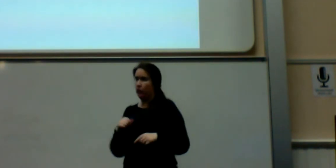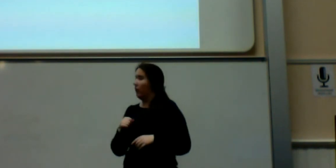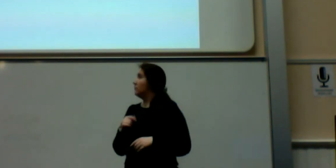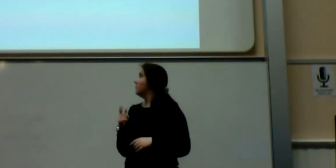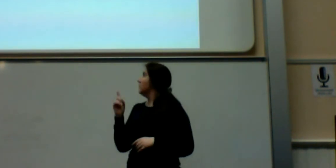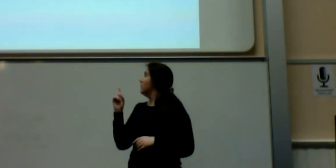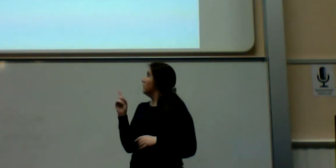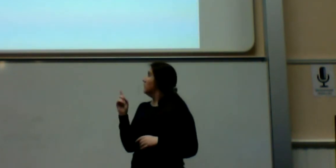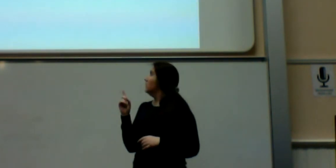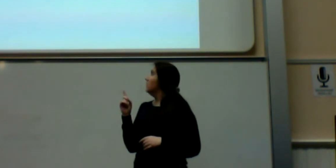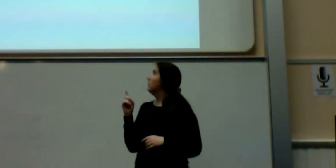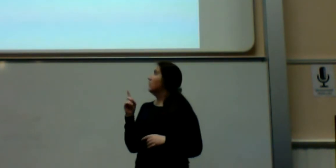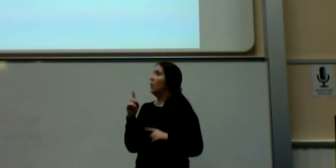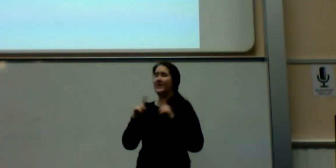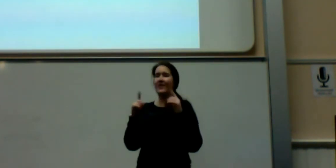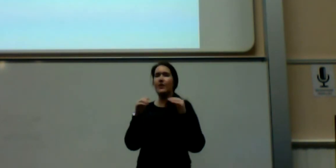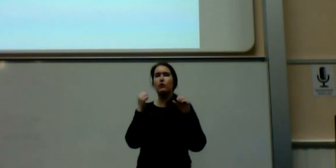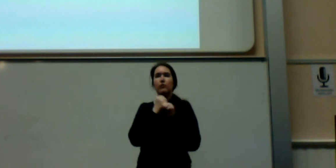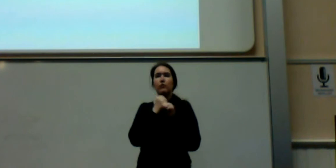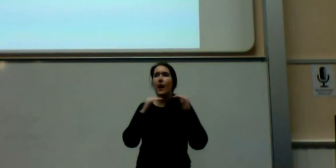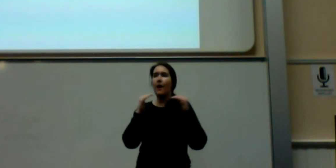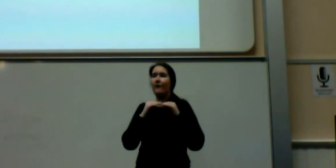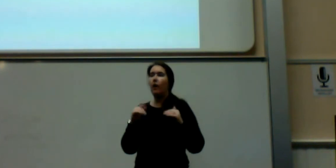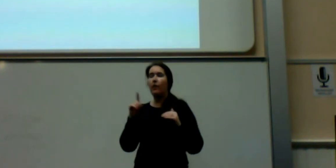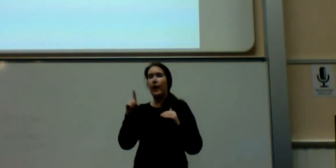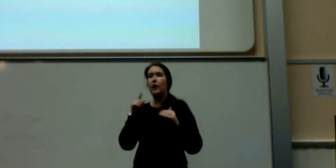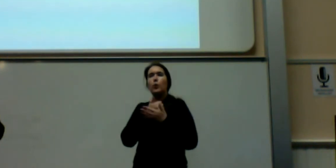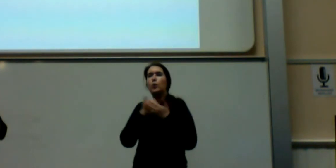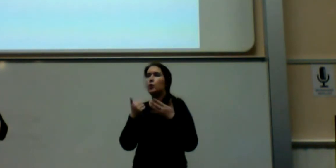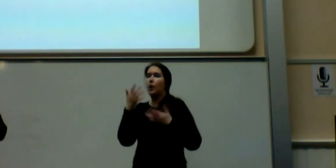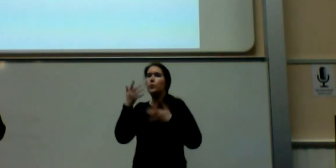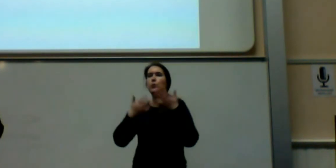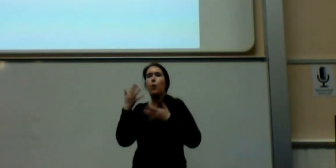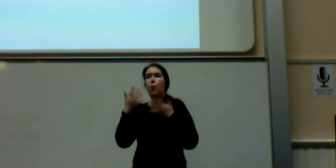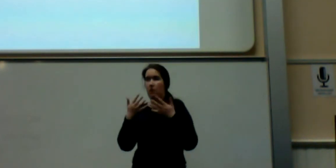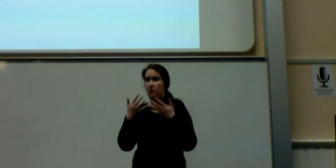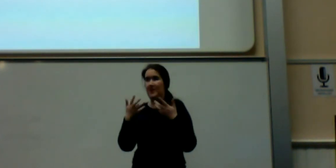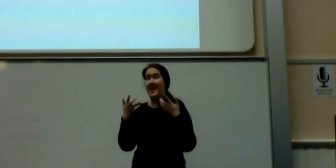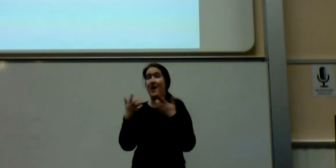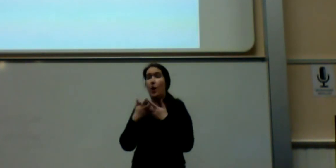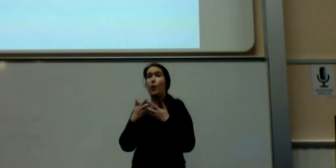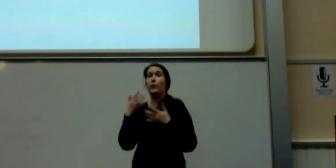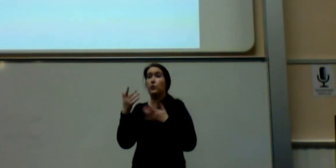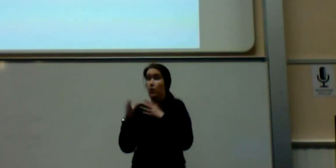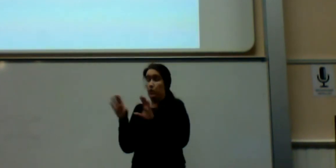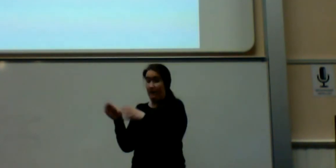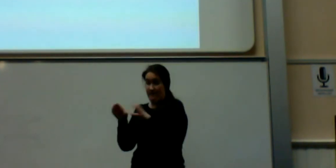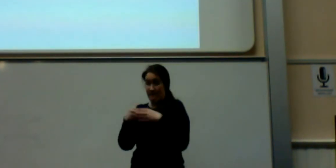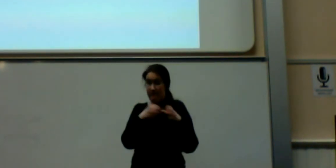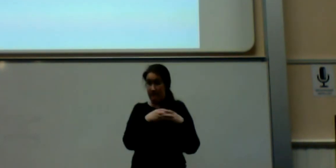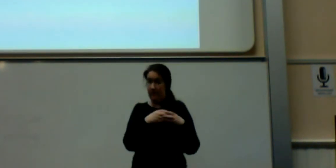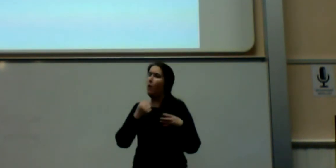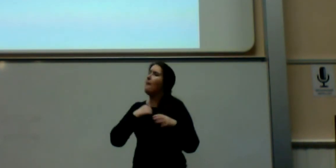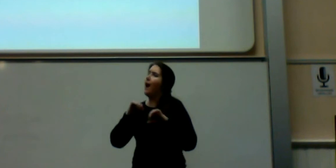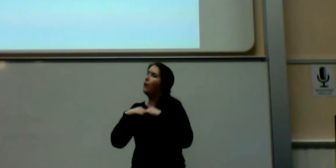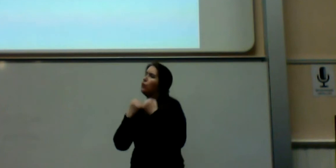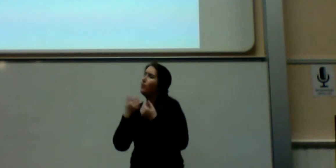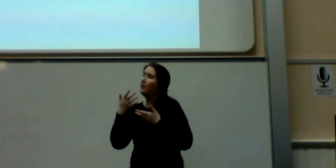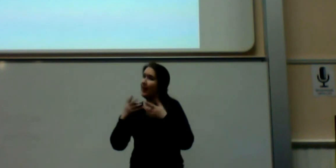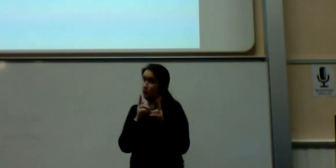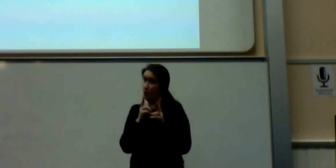of grade level and then the different scores and how those different scores for my group of sign language